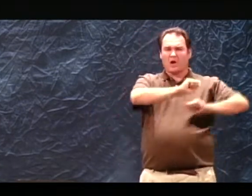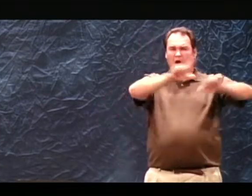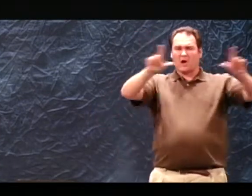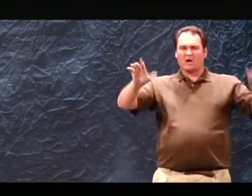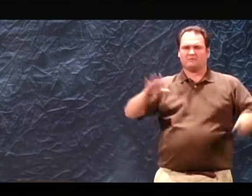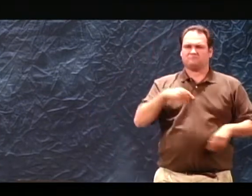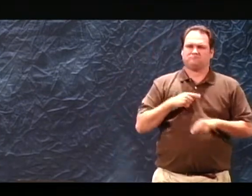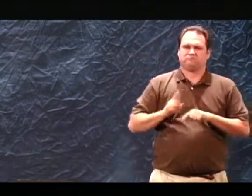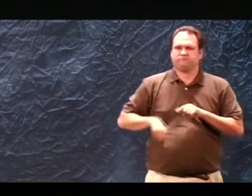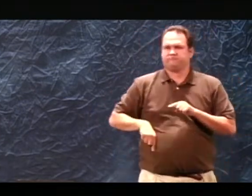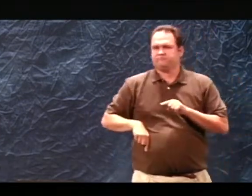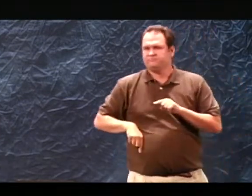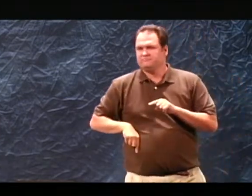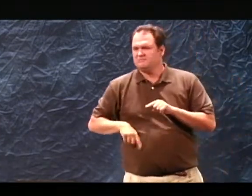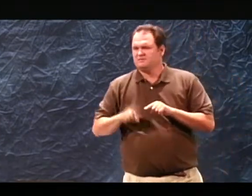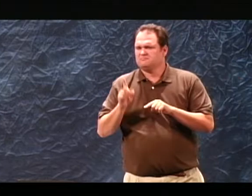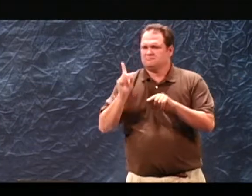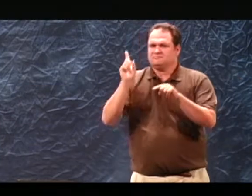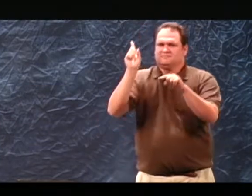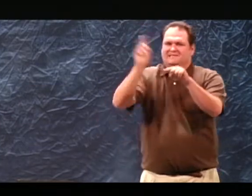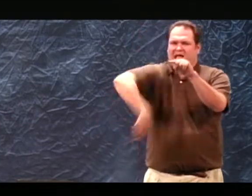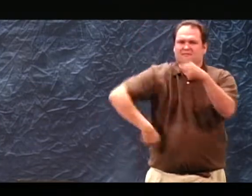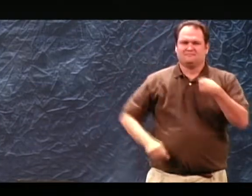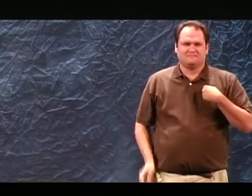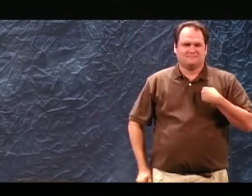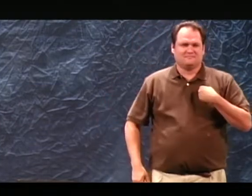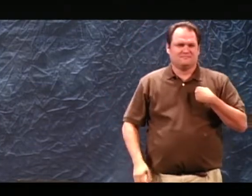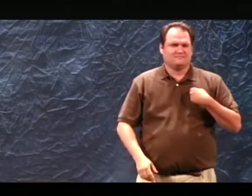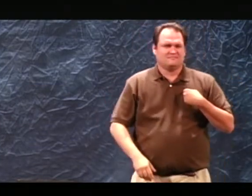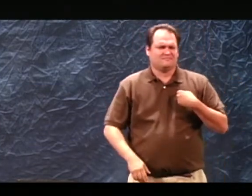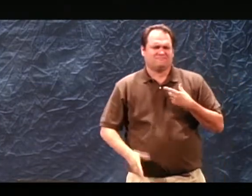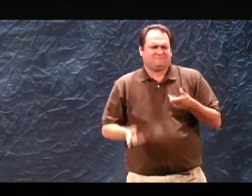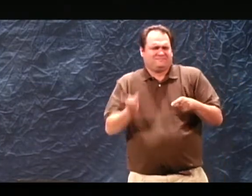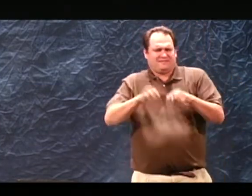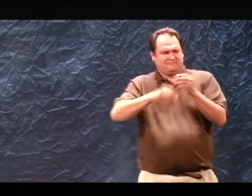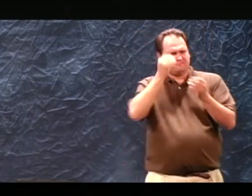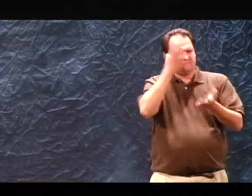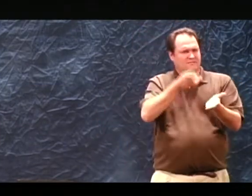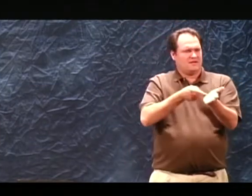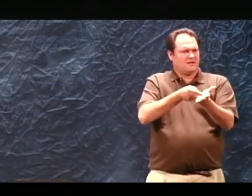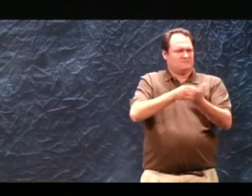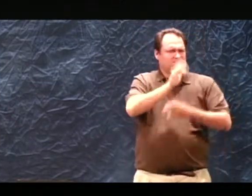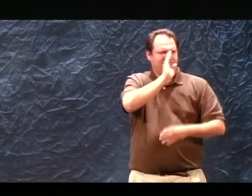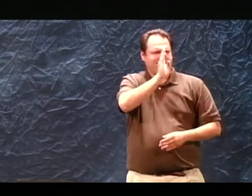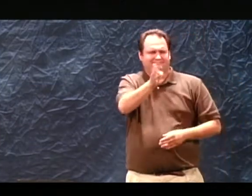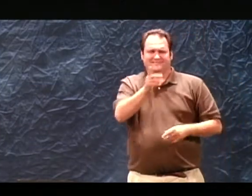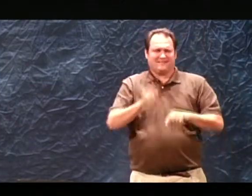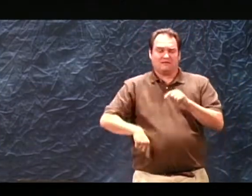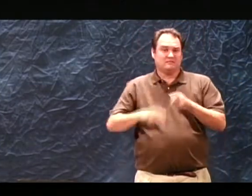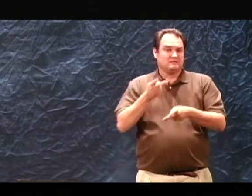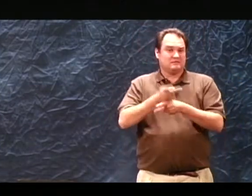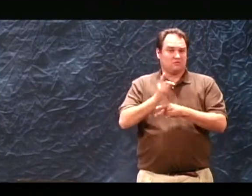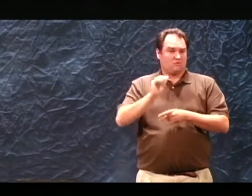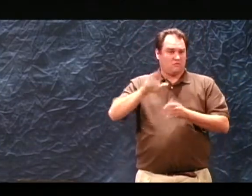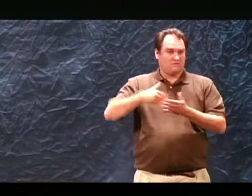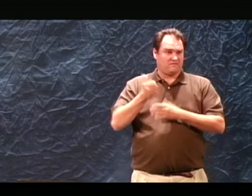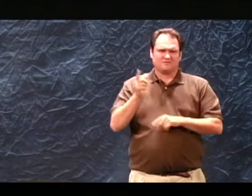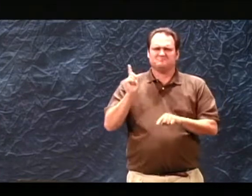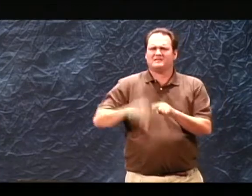we have ken doing his work and trump doing his work you know interpreting all of us working together to do the